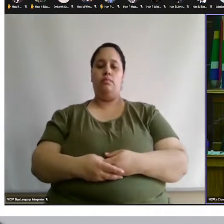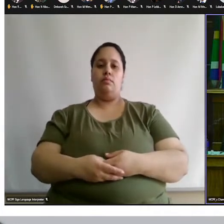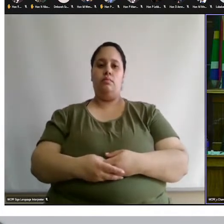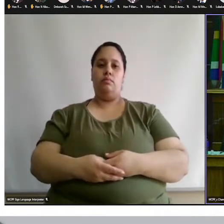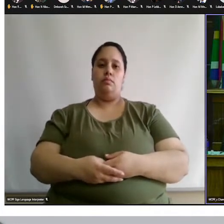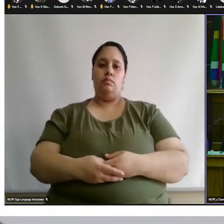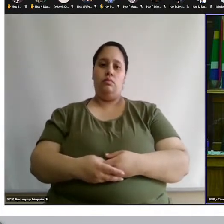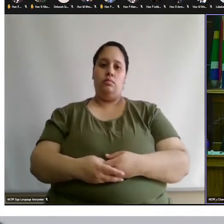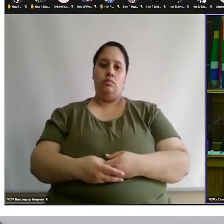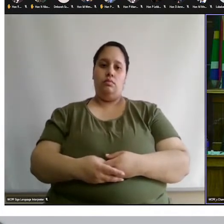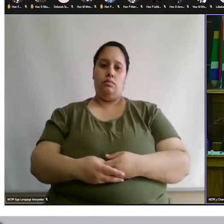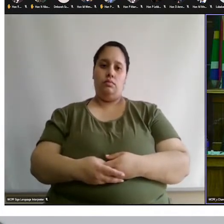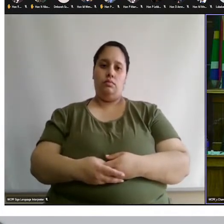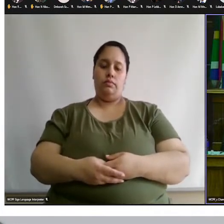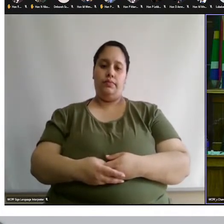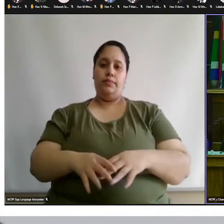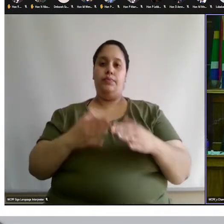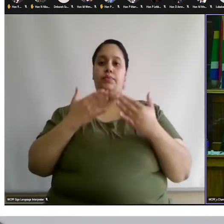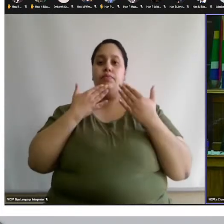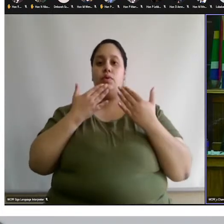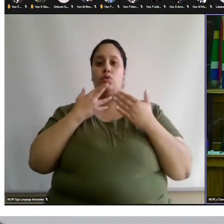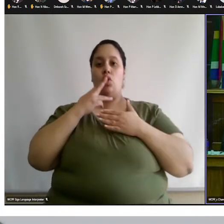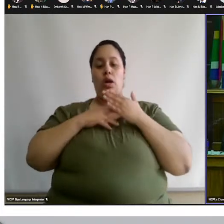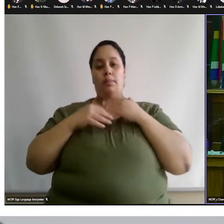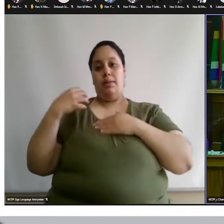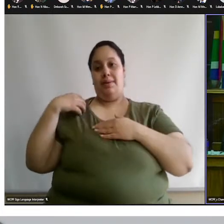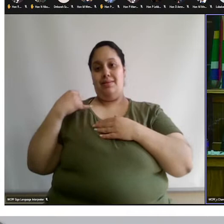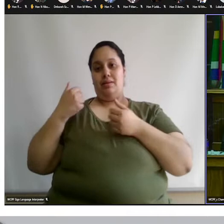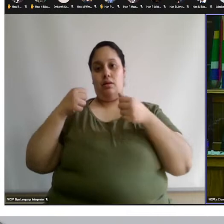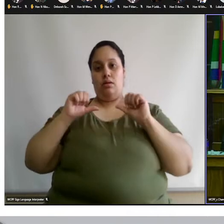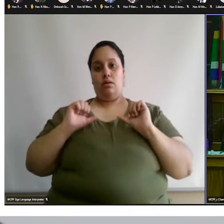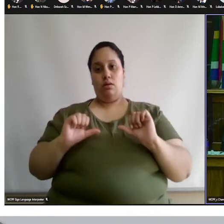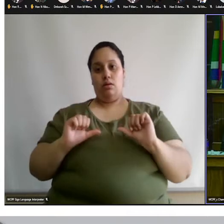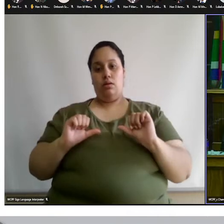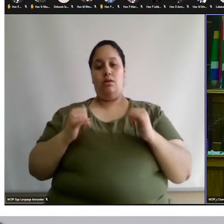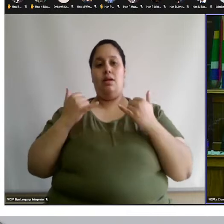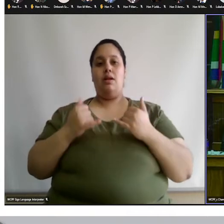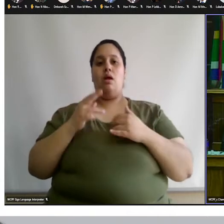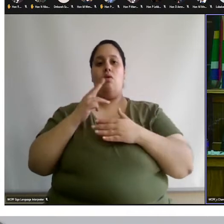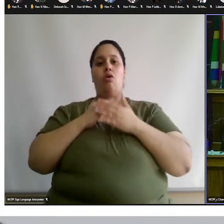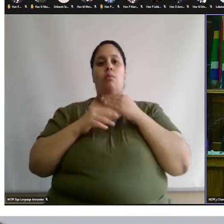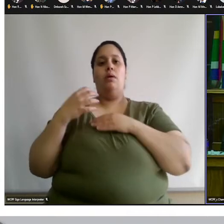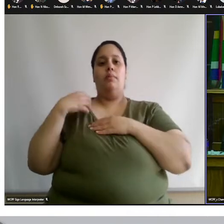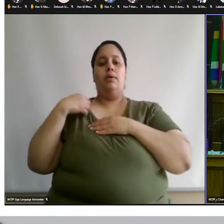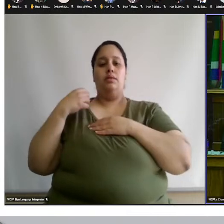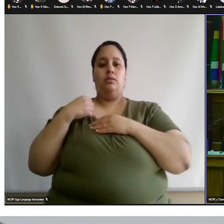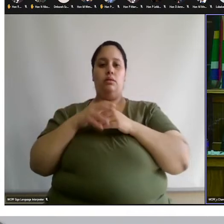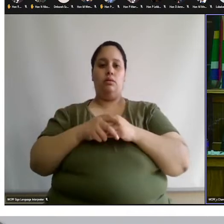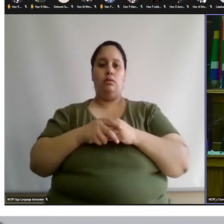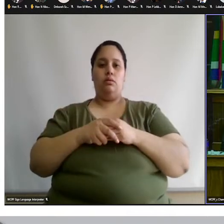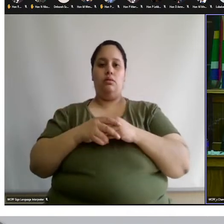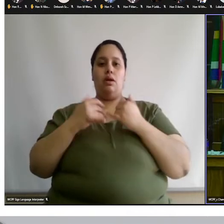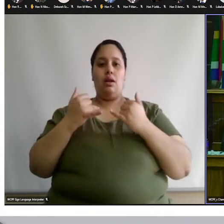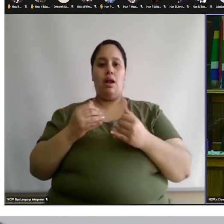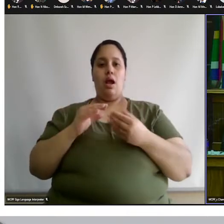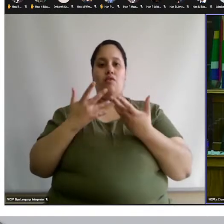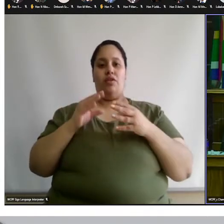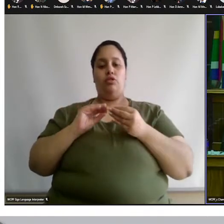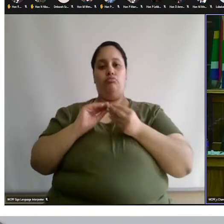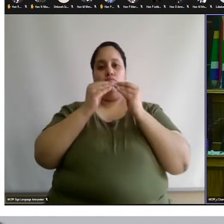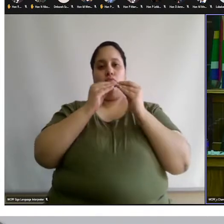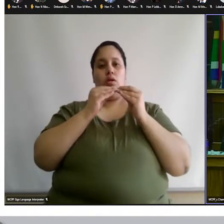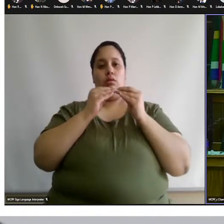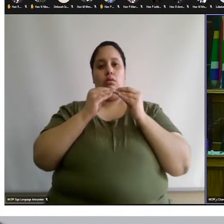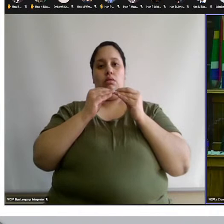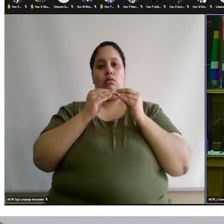Thank you, Honourable Minister. The Honourable Minister has correctly dealt with the